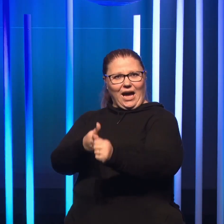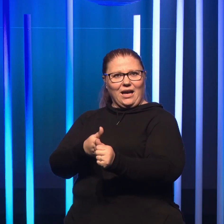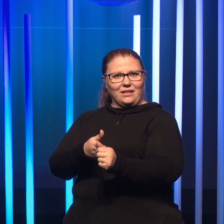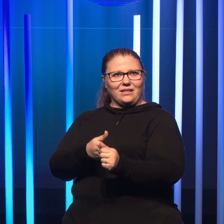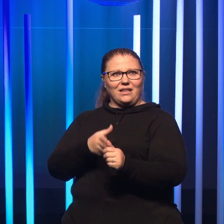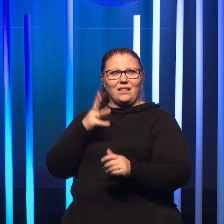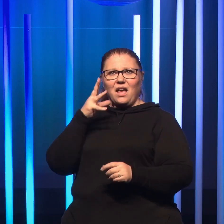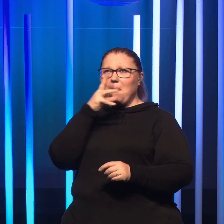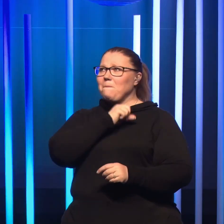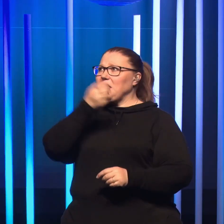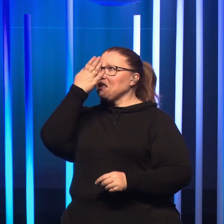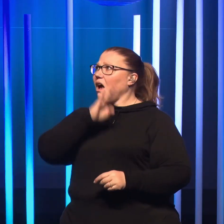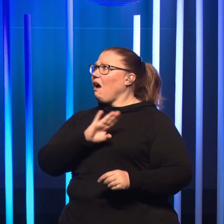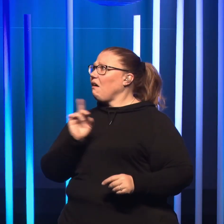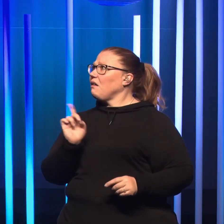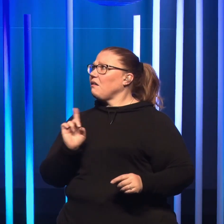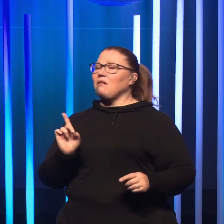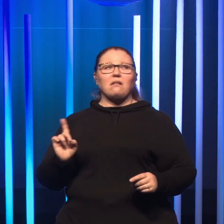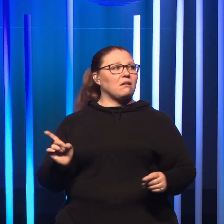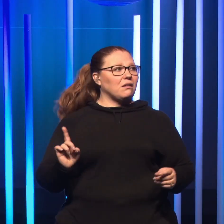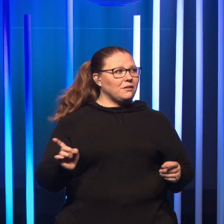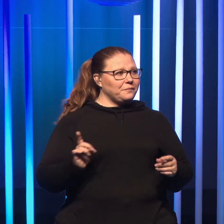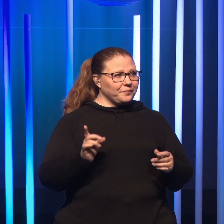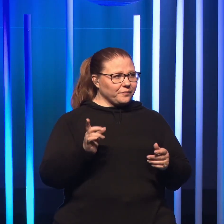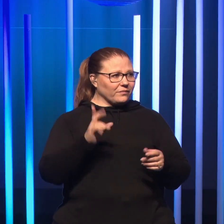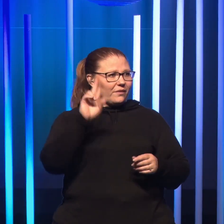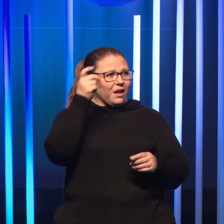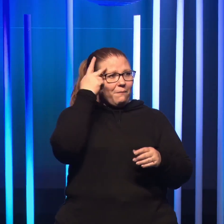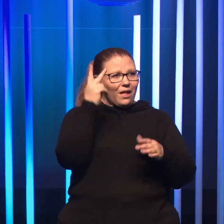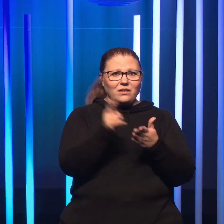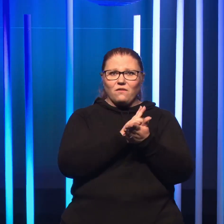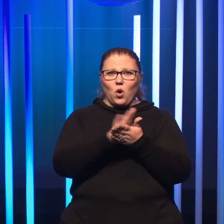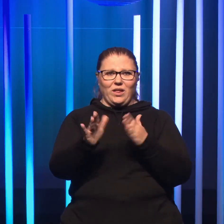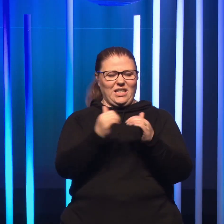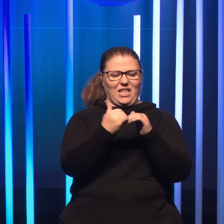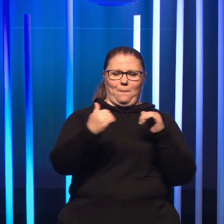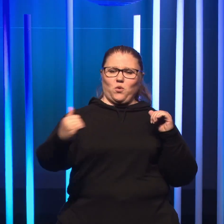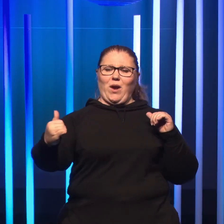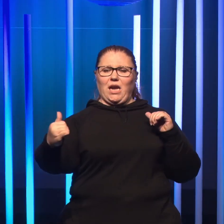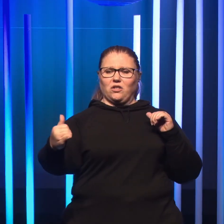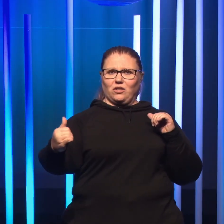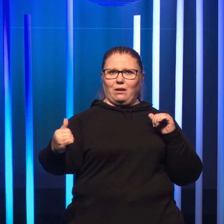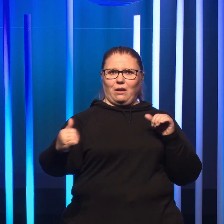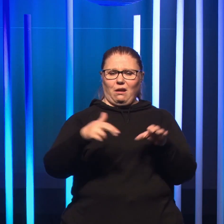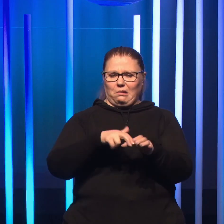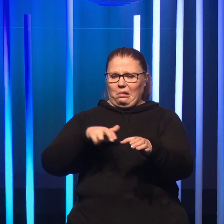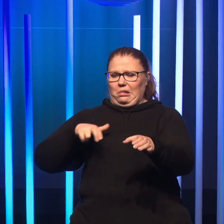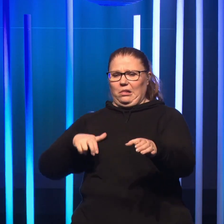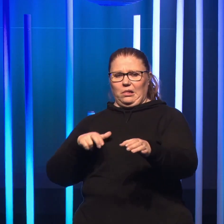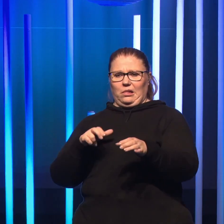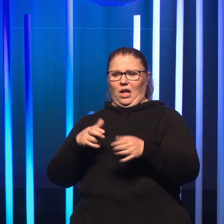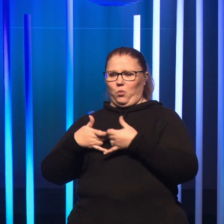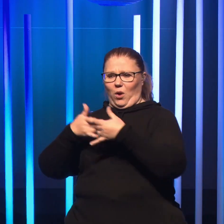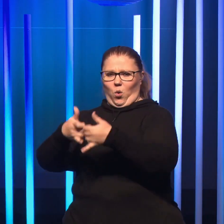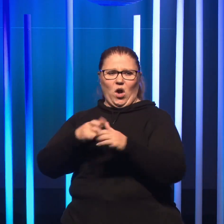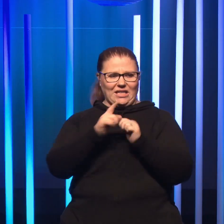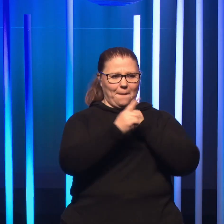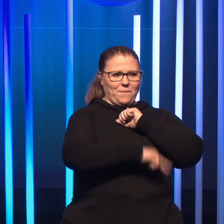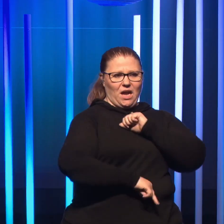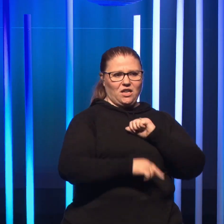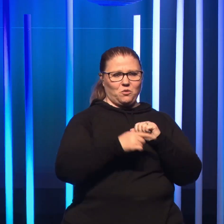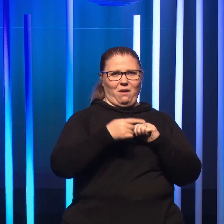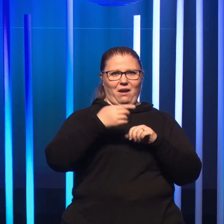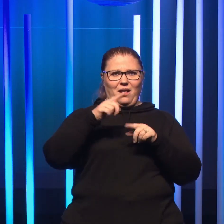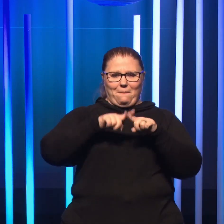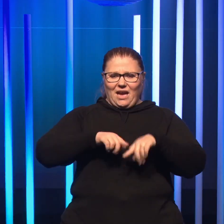God. And so the politics of holiness, the idea of separation and exclusion, of rewards and punishment from a God based on